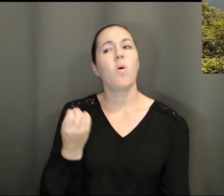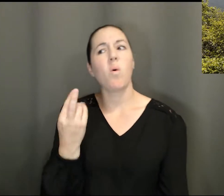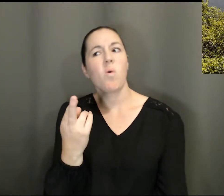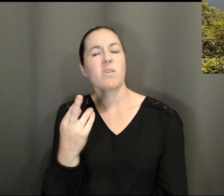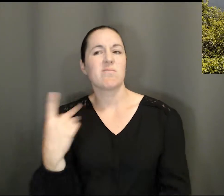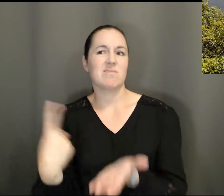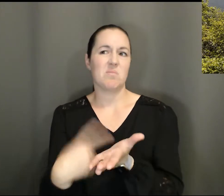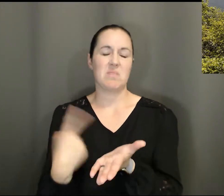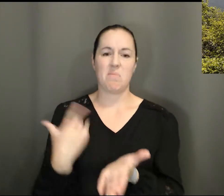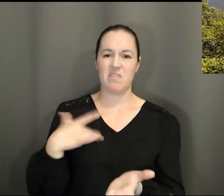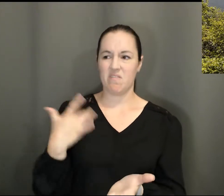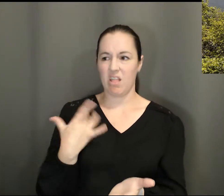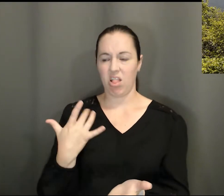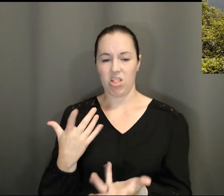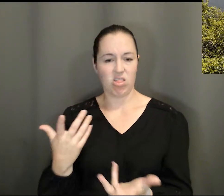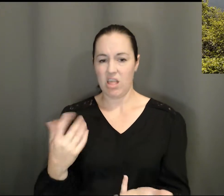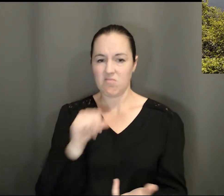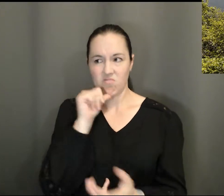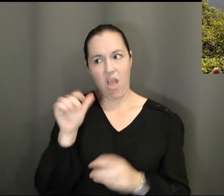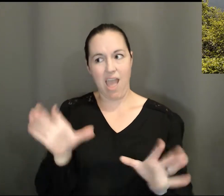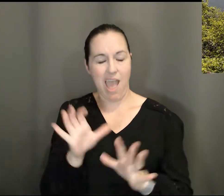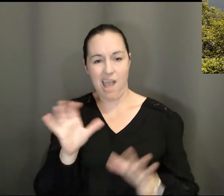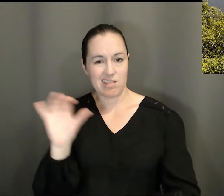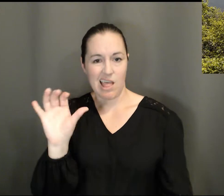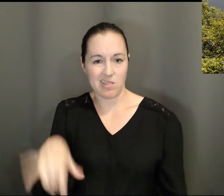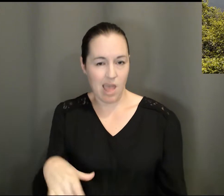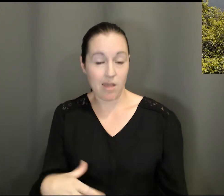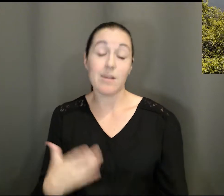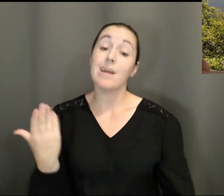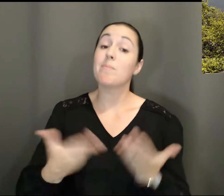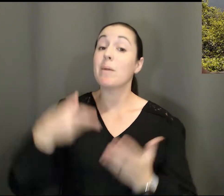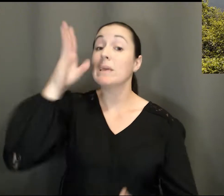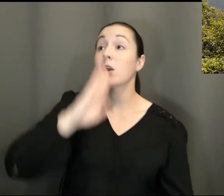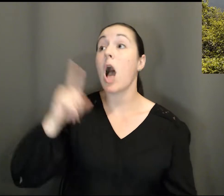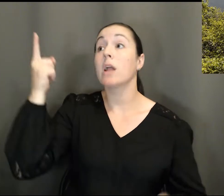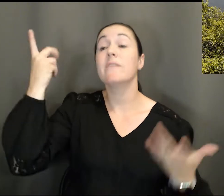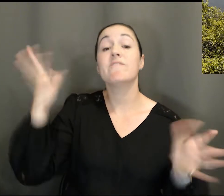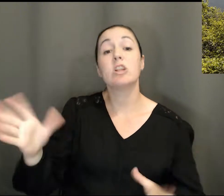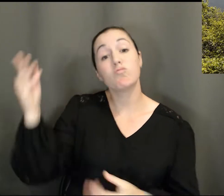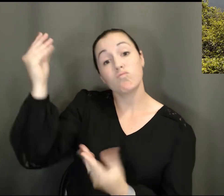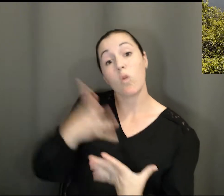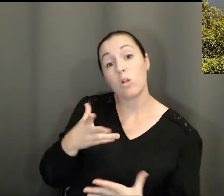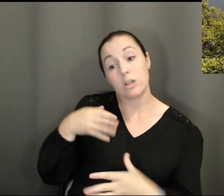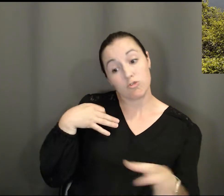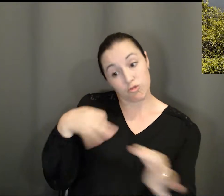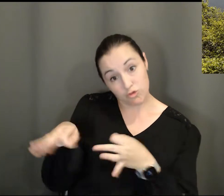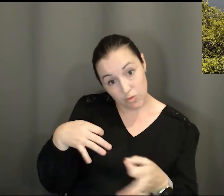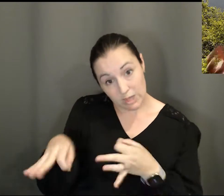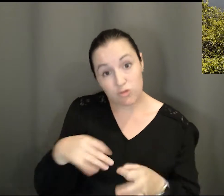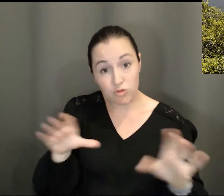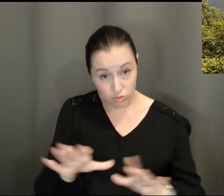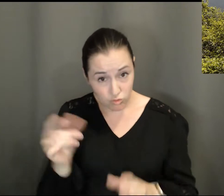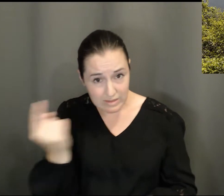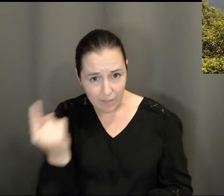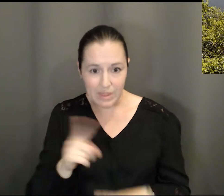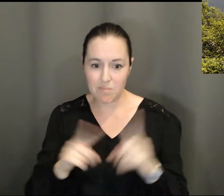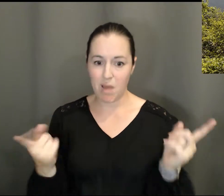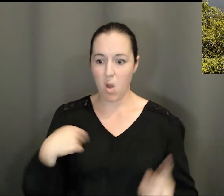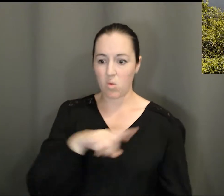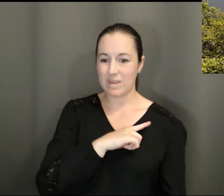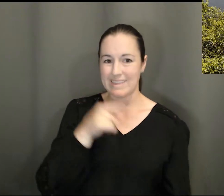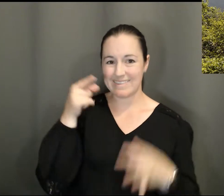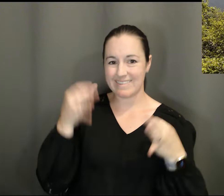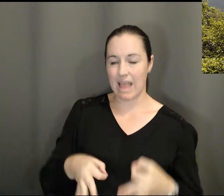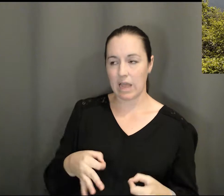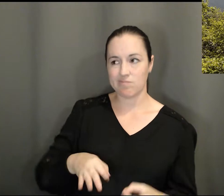God tells us to stay away from something and we go ahead and do the things that He's told us not to do. These are examples of